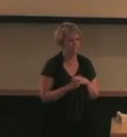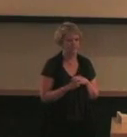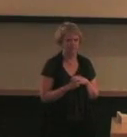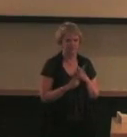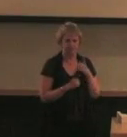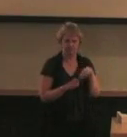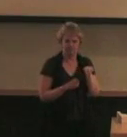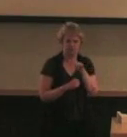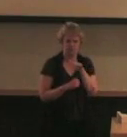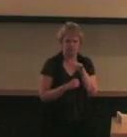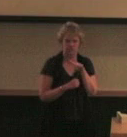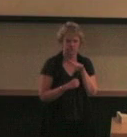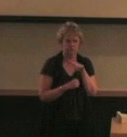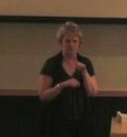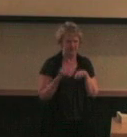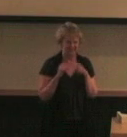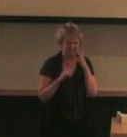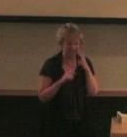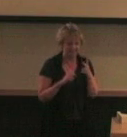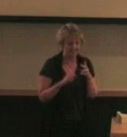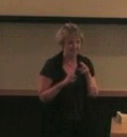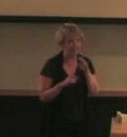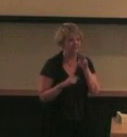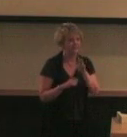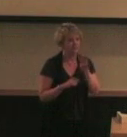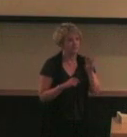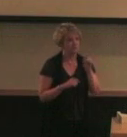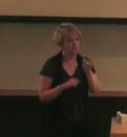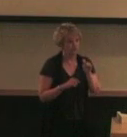of you who probably can't see that, it's